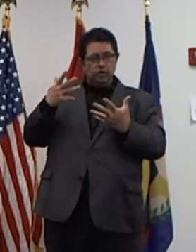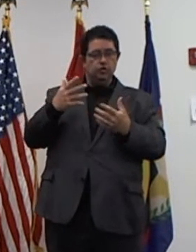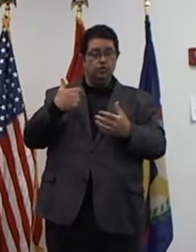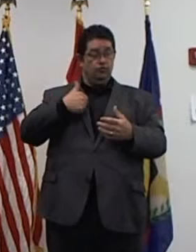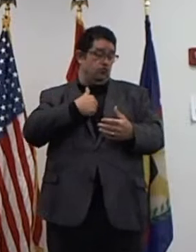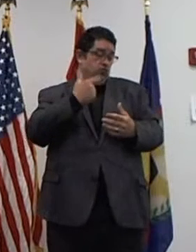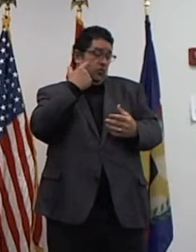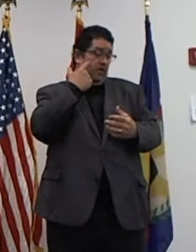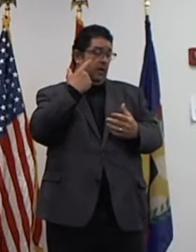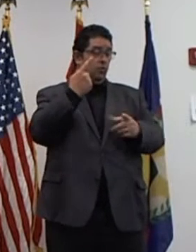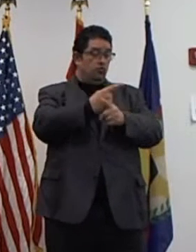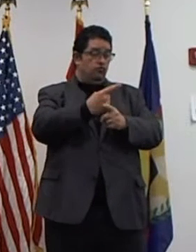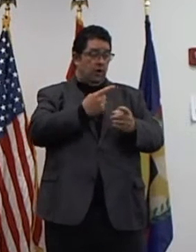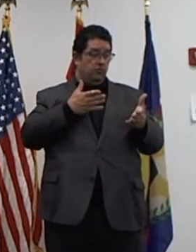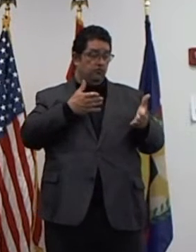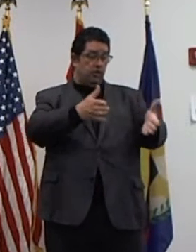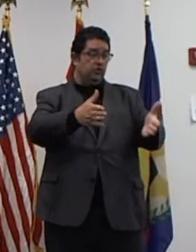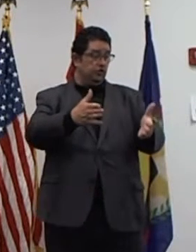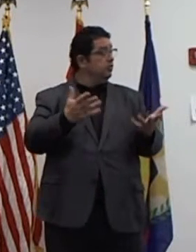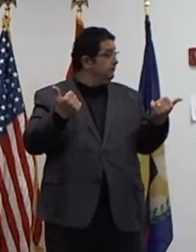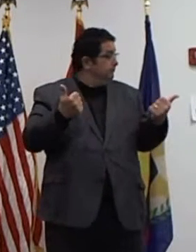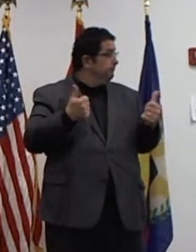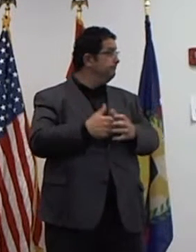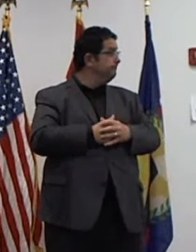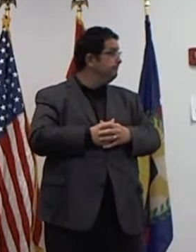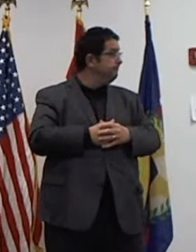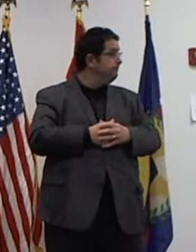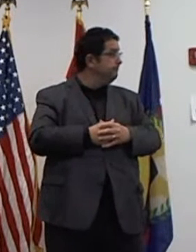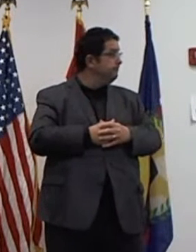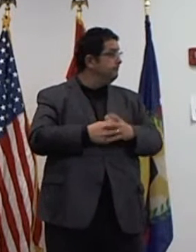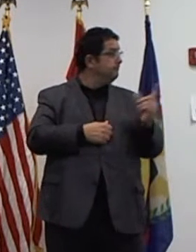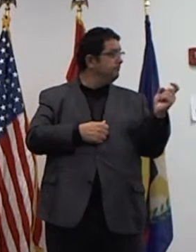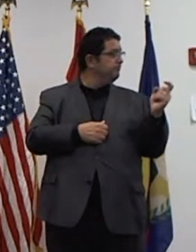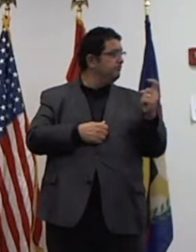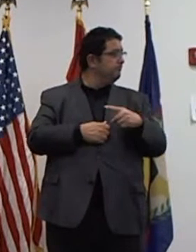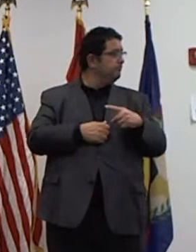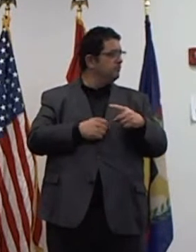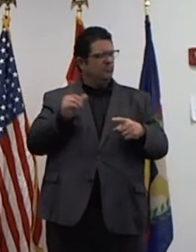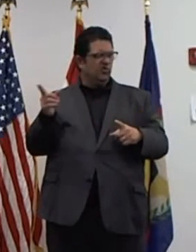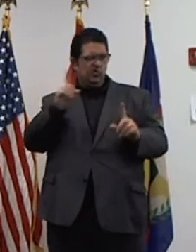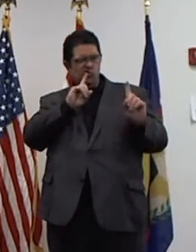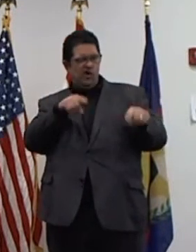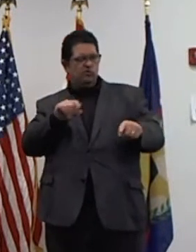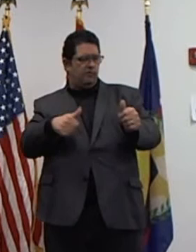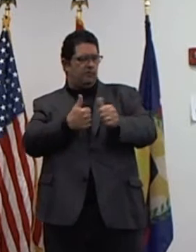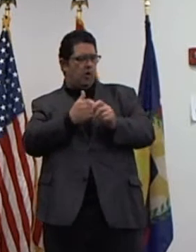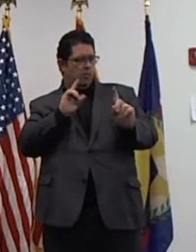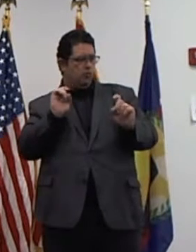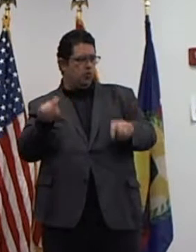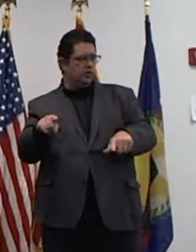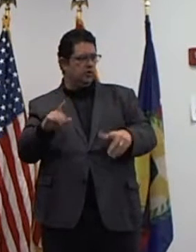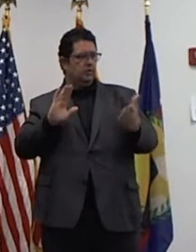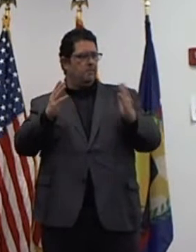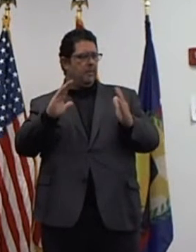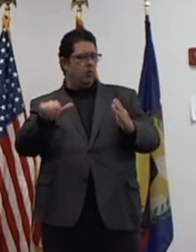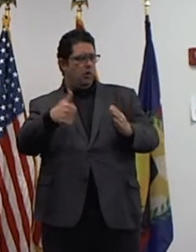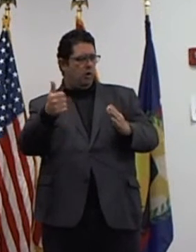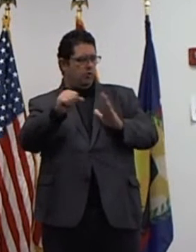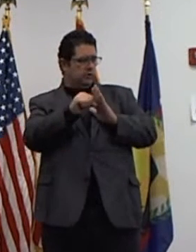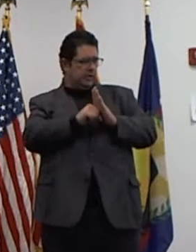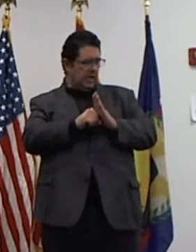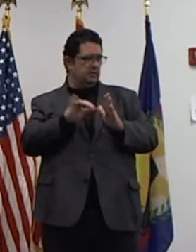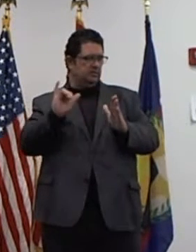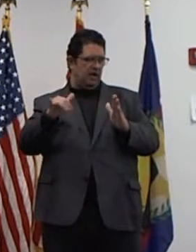right direction, and we're in a good spot right now in St. Louis County. And you basically answered the follow-up question there, comparing it with other states and the